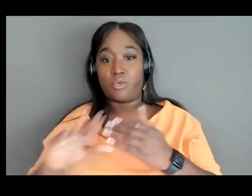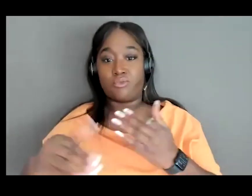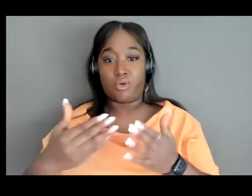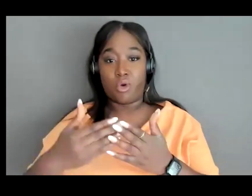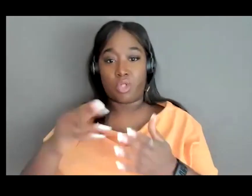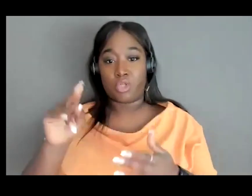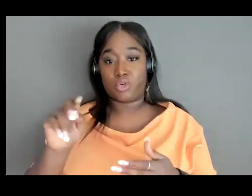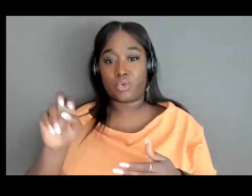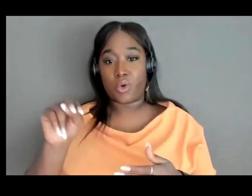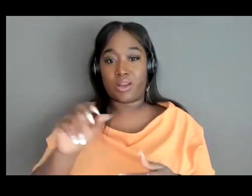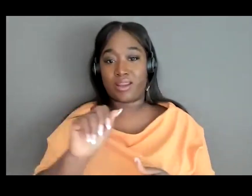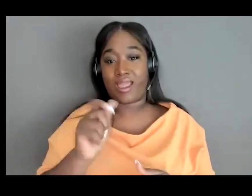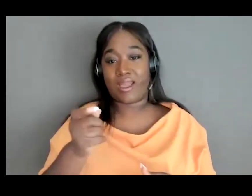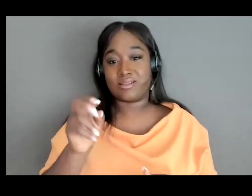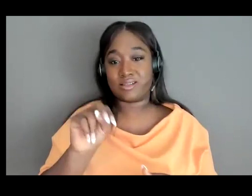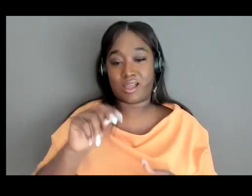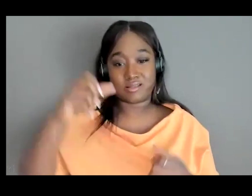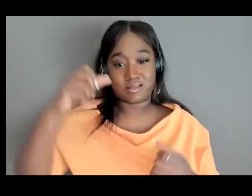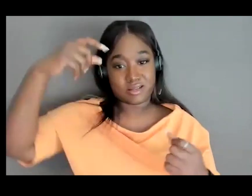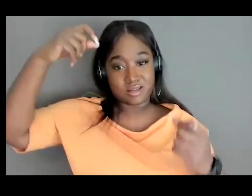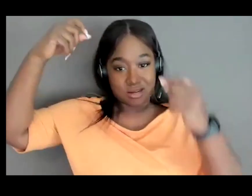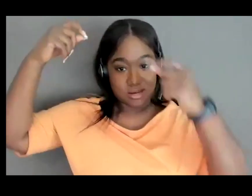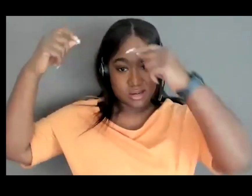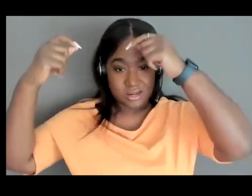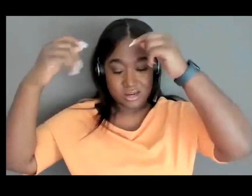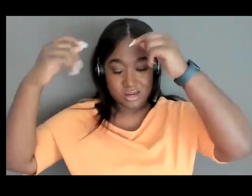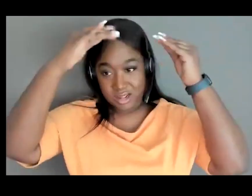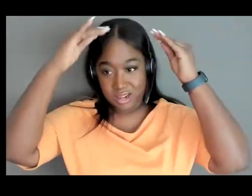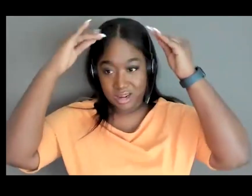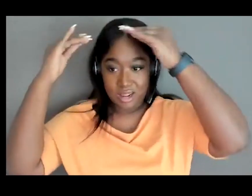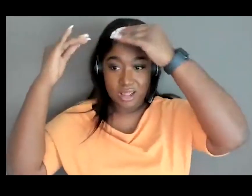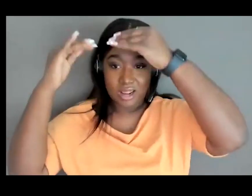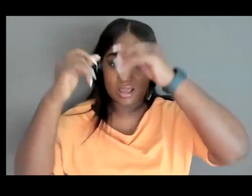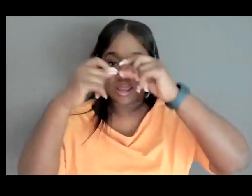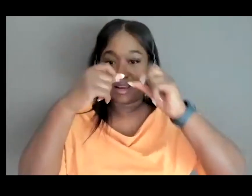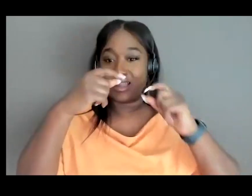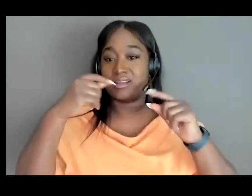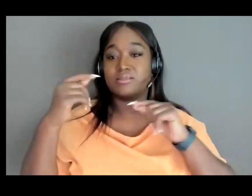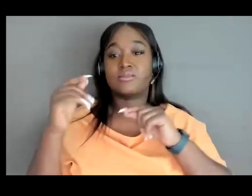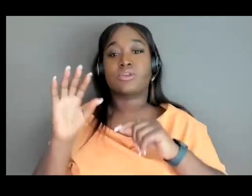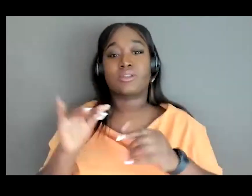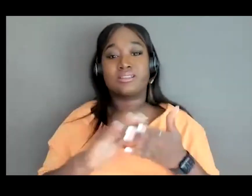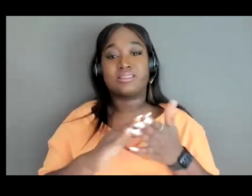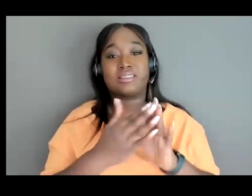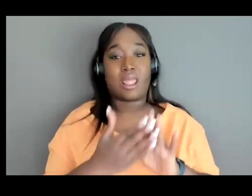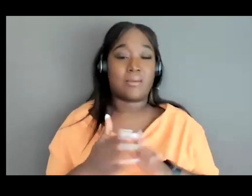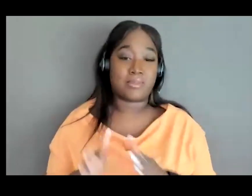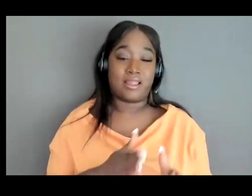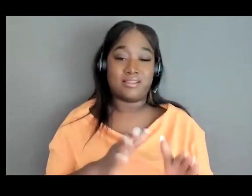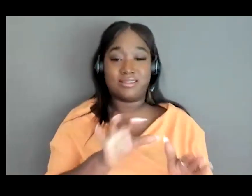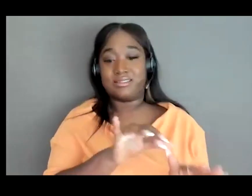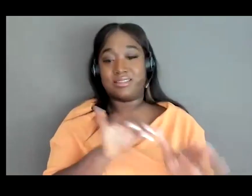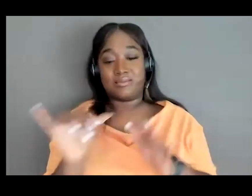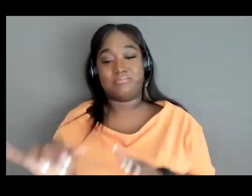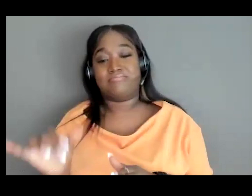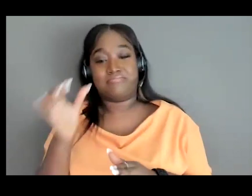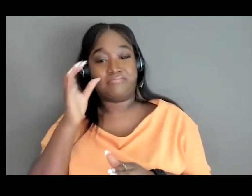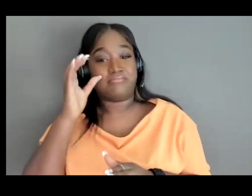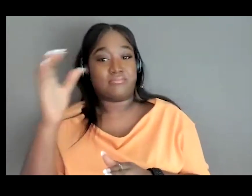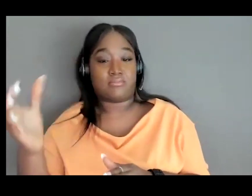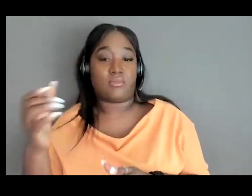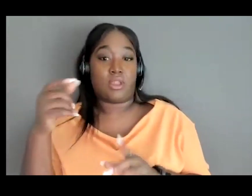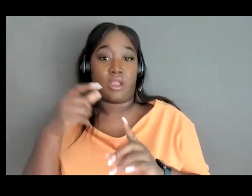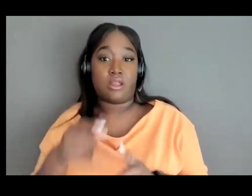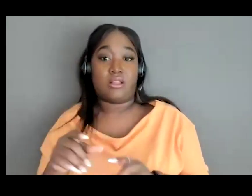and dendrites connecting all the neurons of the brain. So in city planning, let's understand the connectome as the map and the measurement of all of the